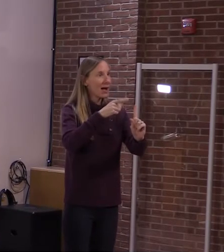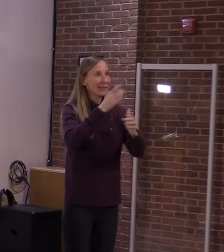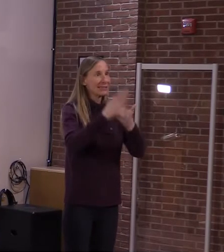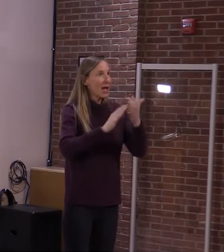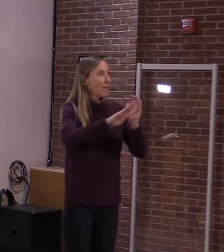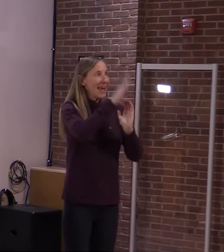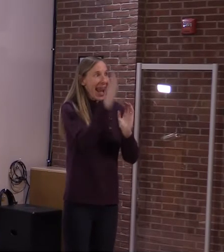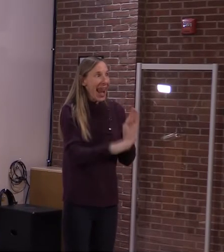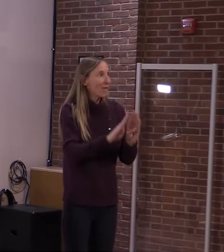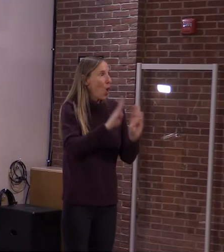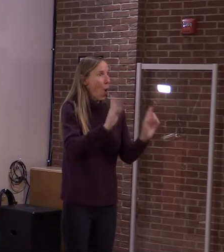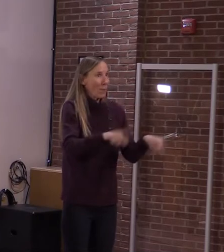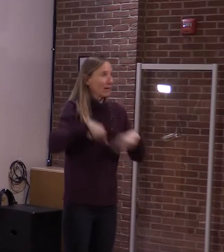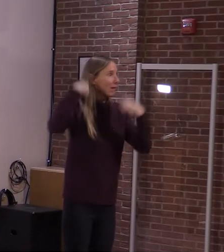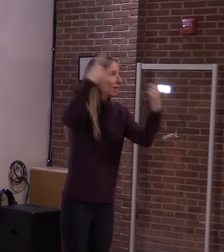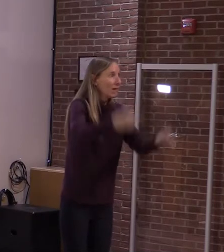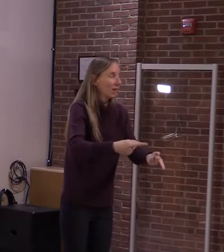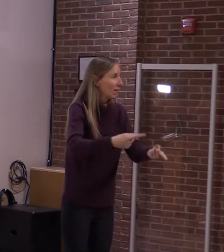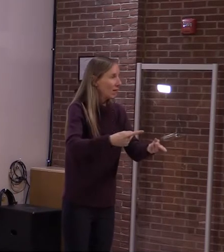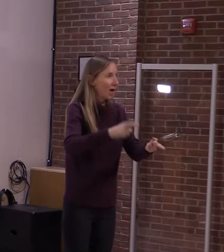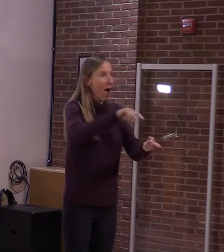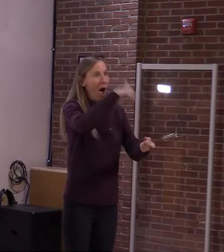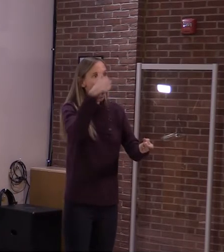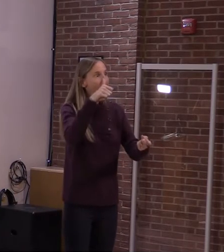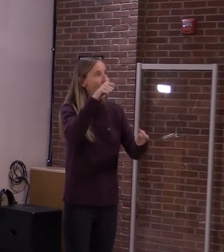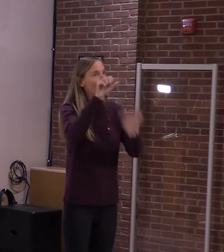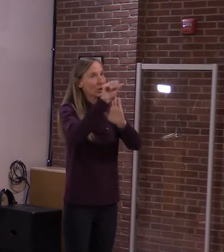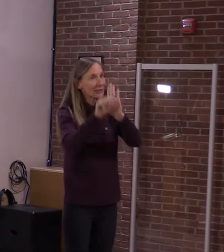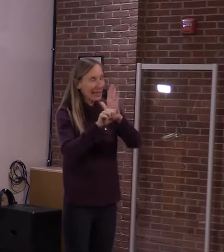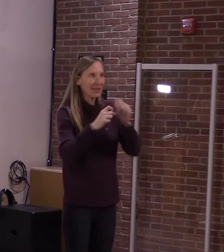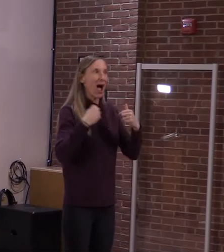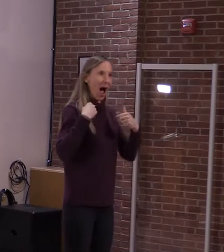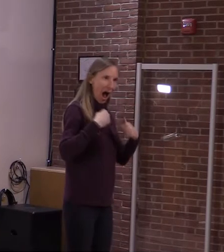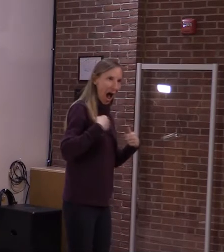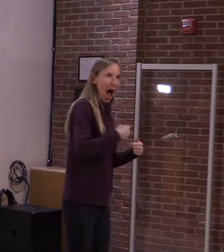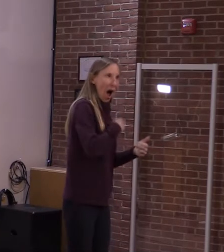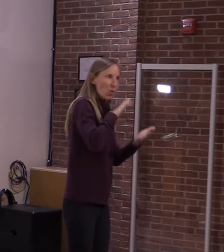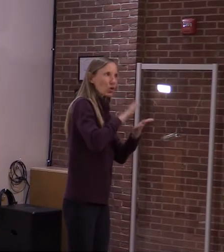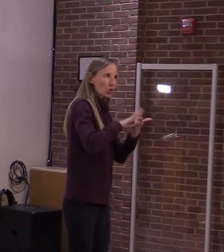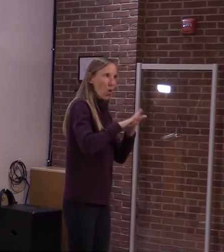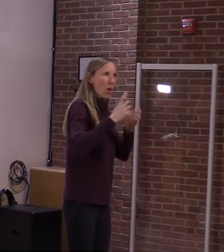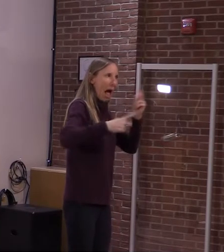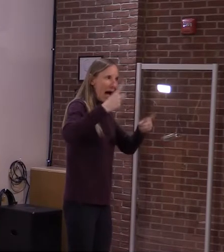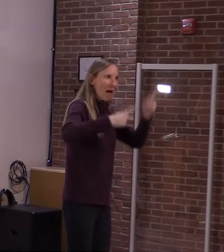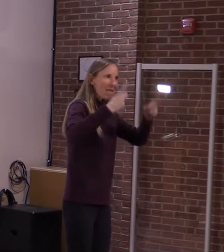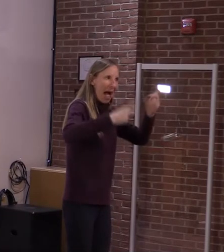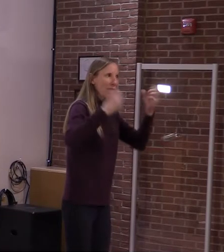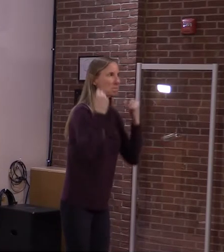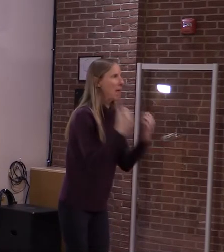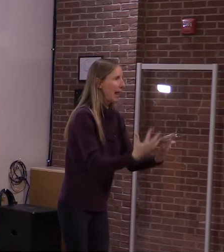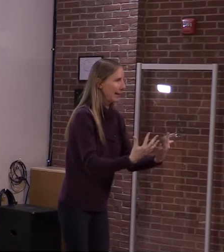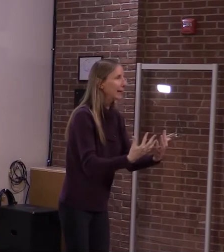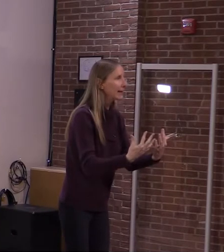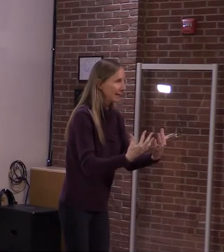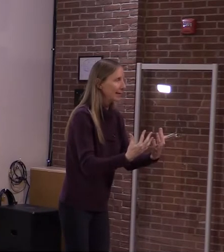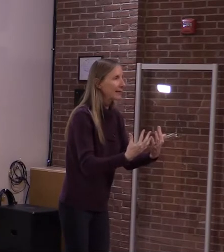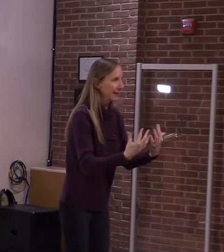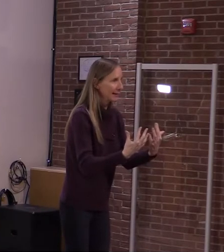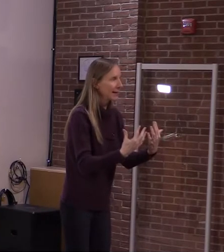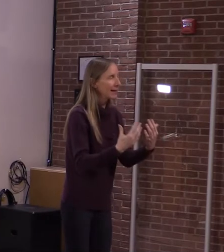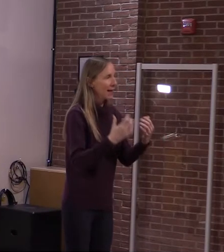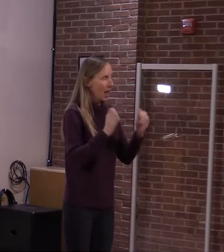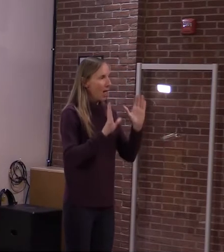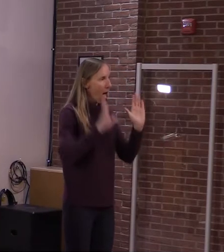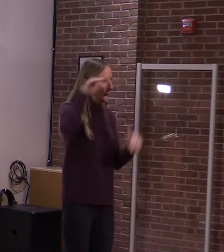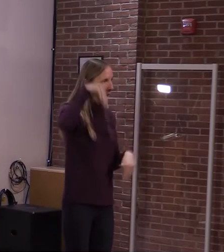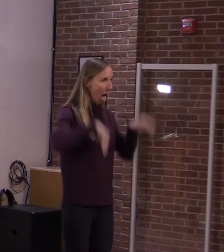at all, that our schools have been essentially open from the beginning and have been working through really challenging circumstances, the up and